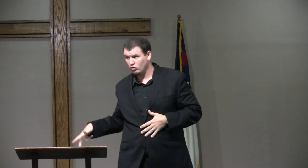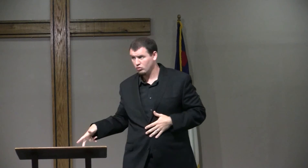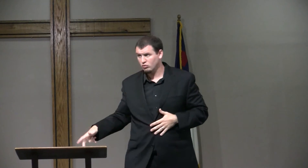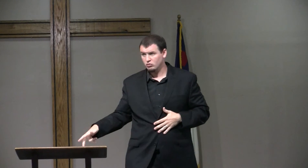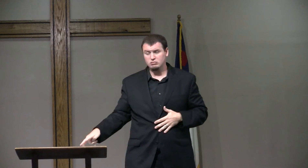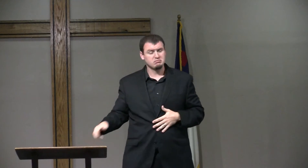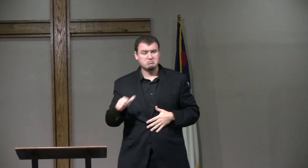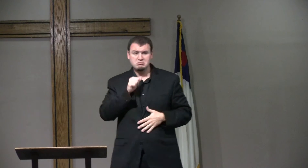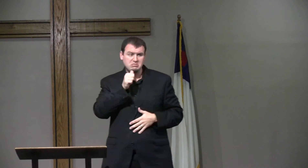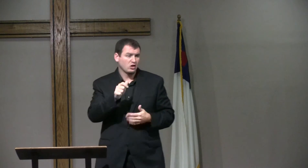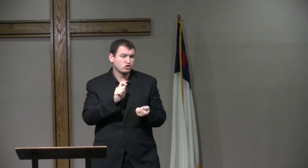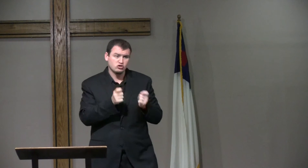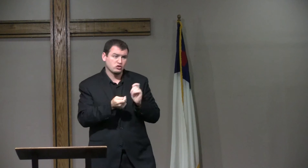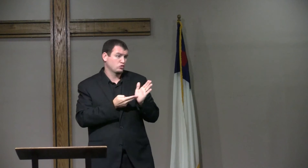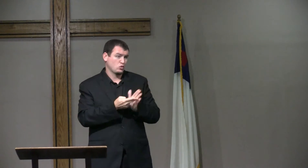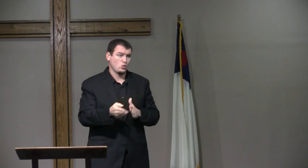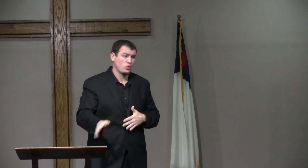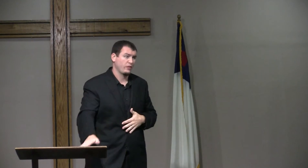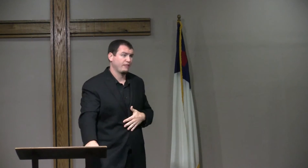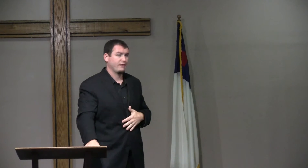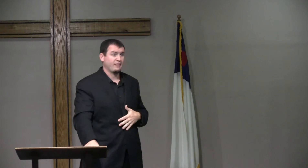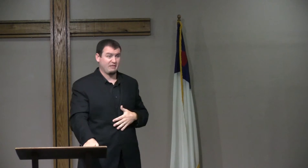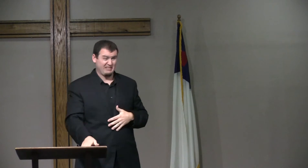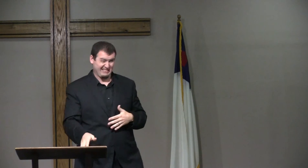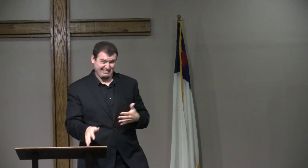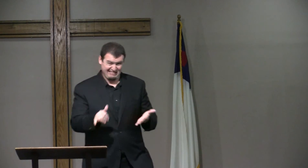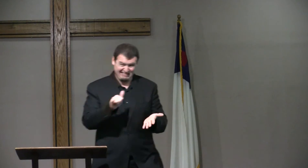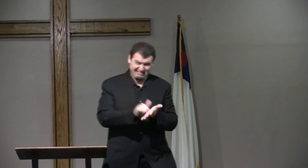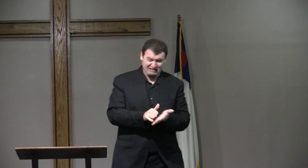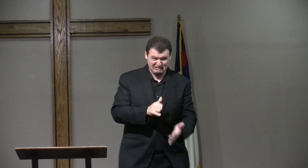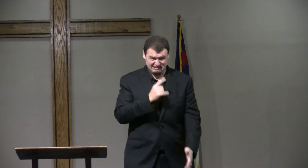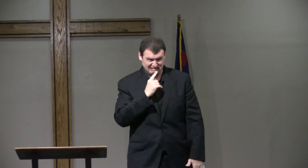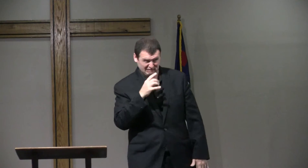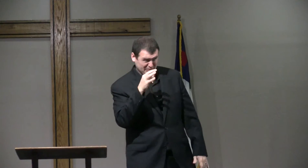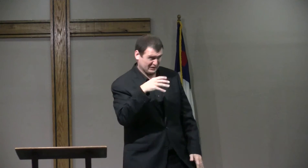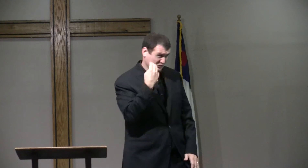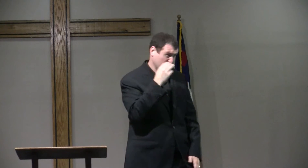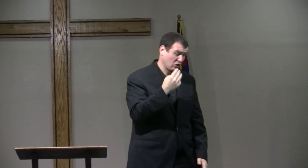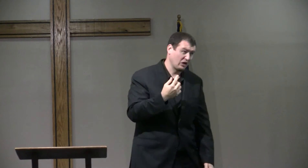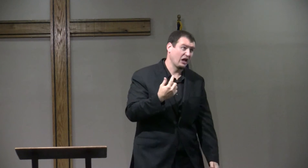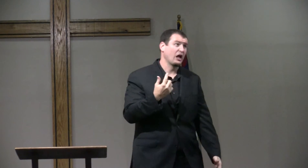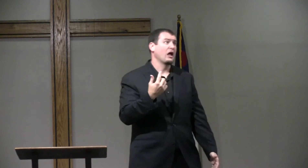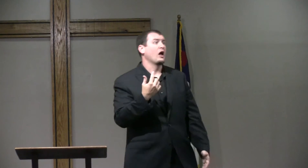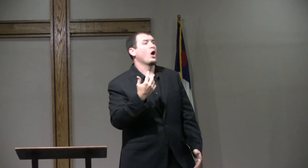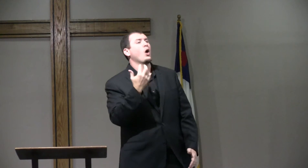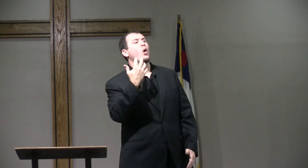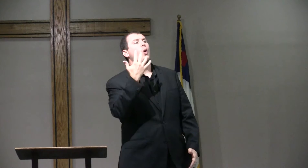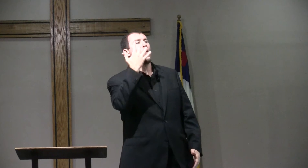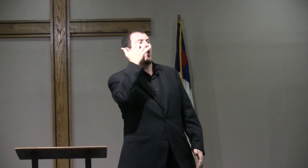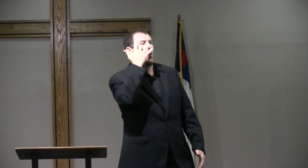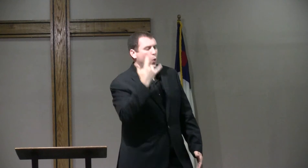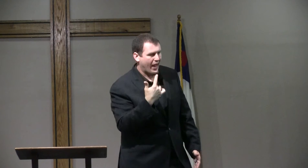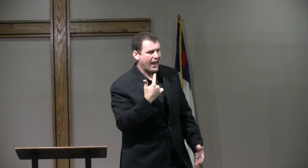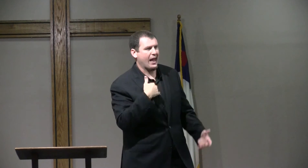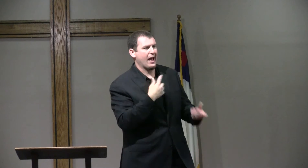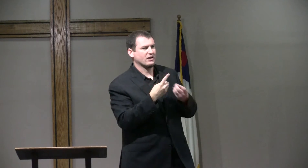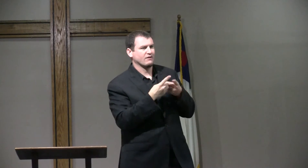But just because it's easy doesn't mean it changes the truth. In the Bible, maybe you say, well, Pastor Mark,